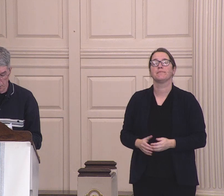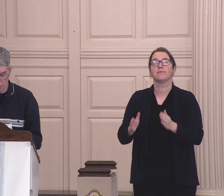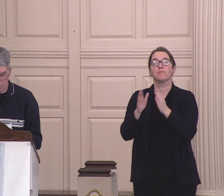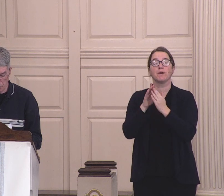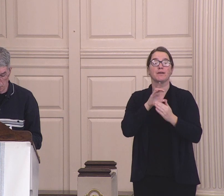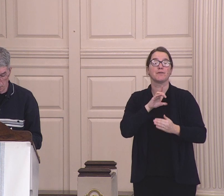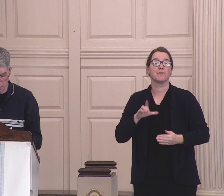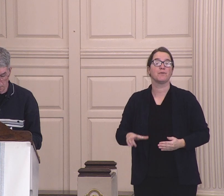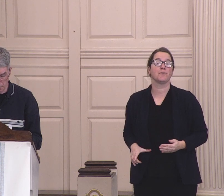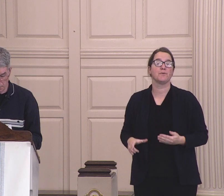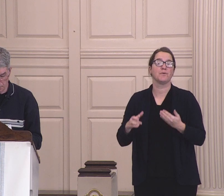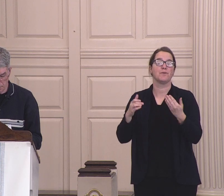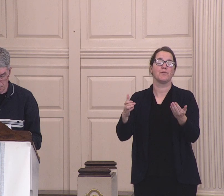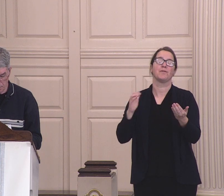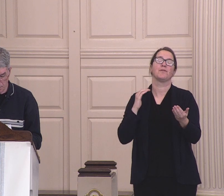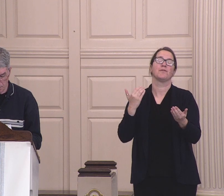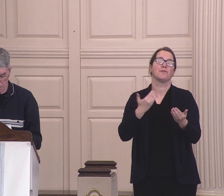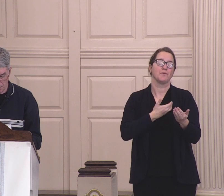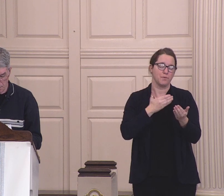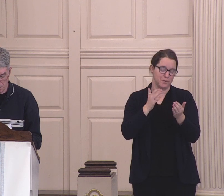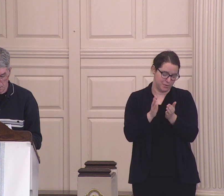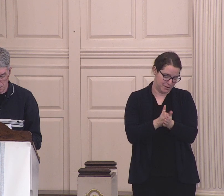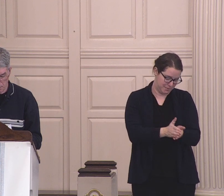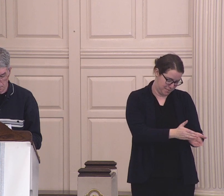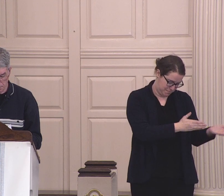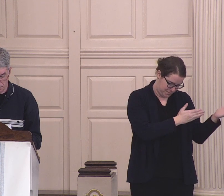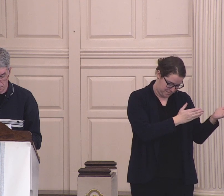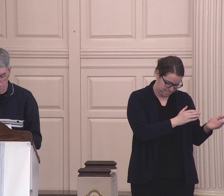We pray to the Lord.